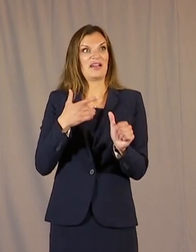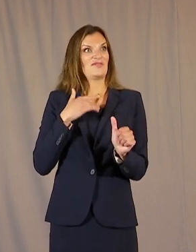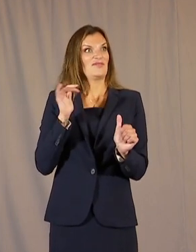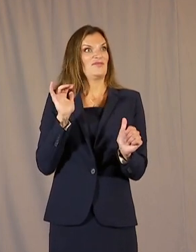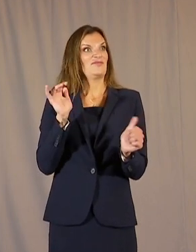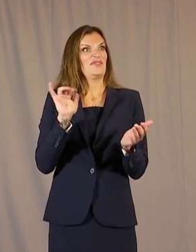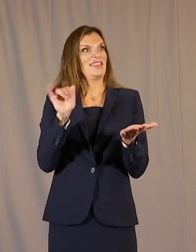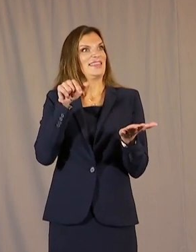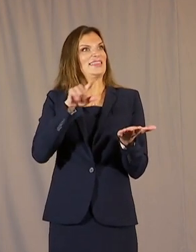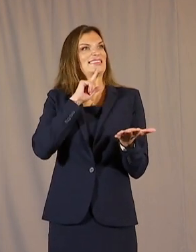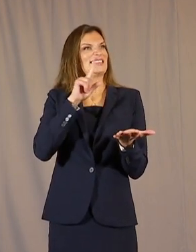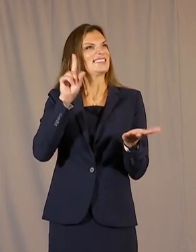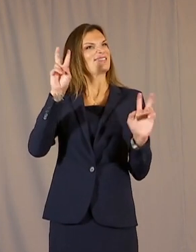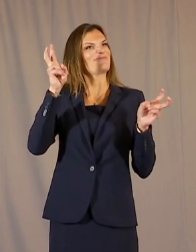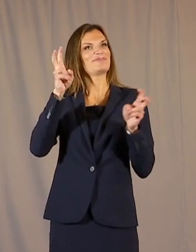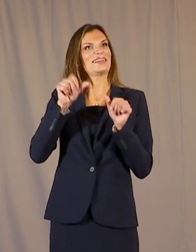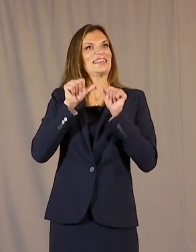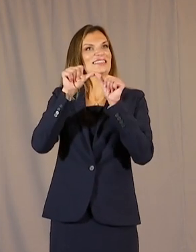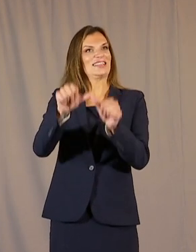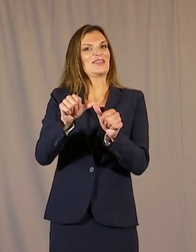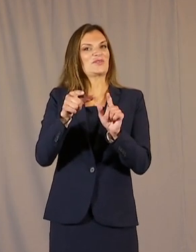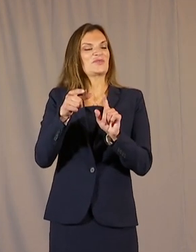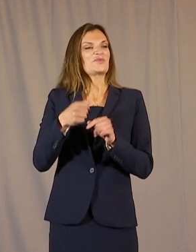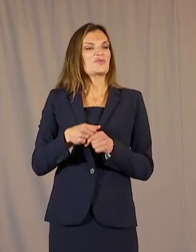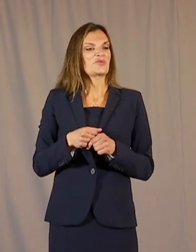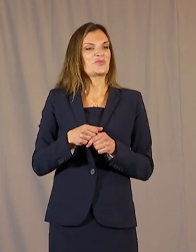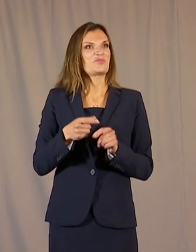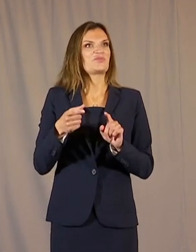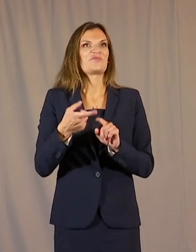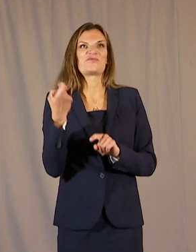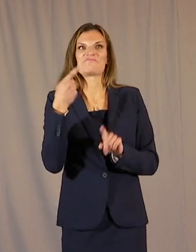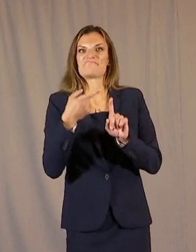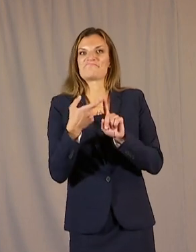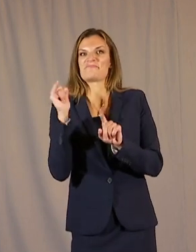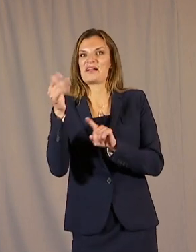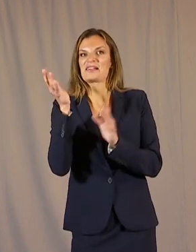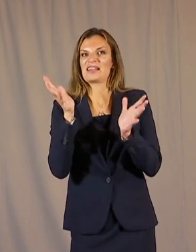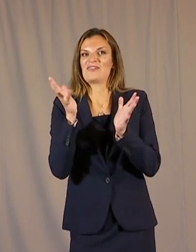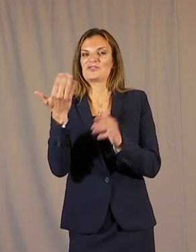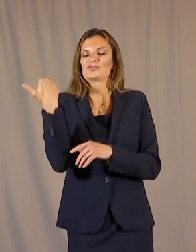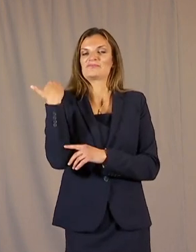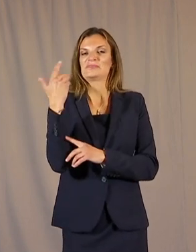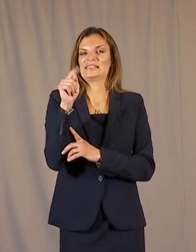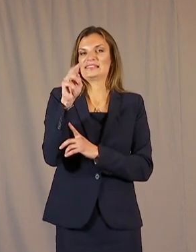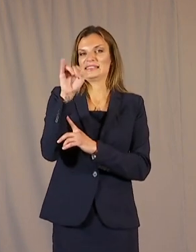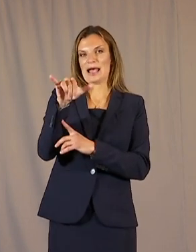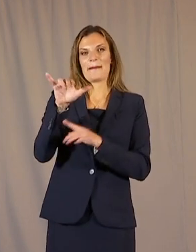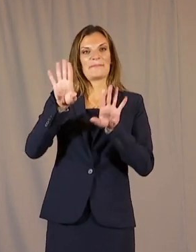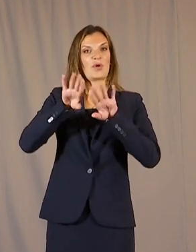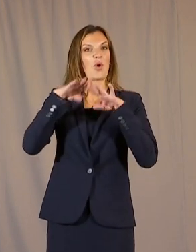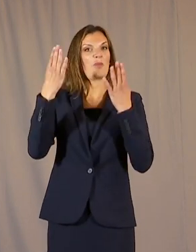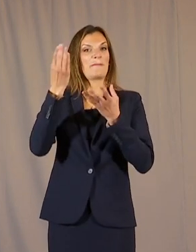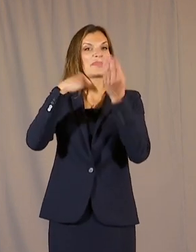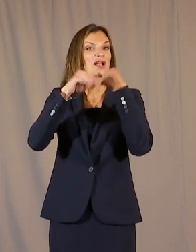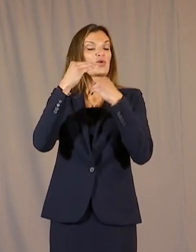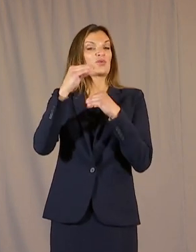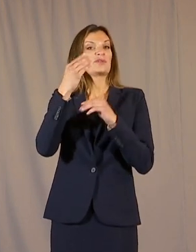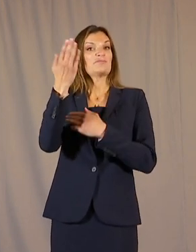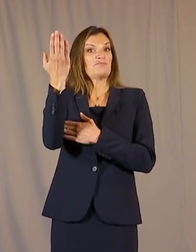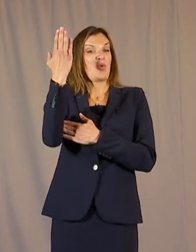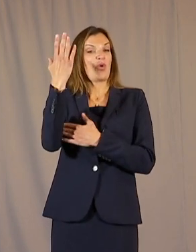a continuation of the conversation that Tommy was leading in the opening plenary this